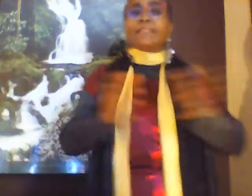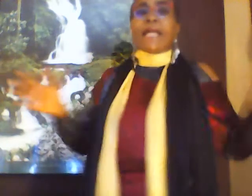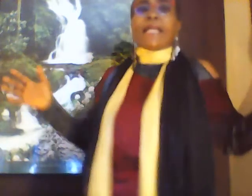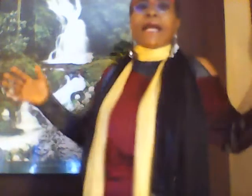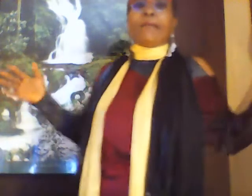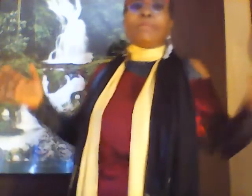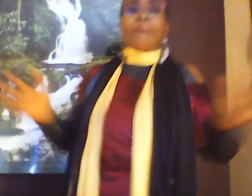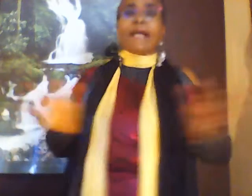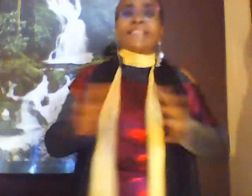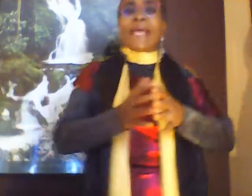saca pasta,